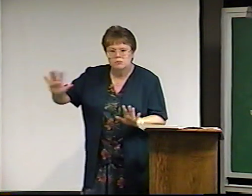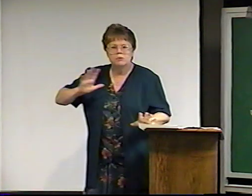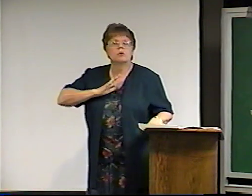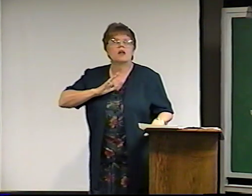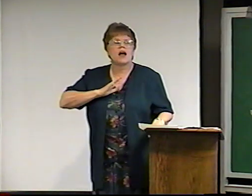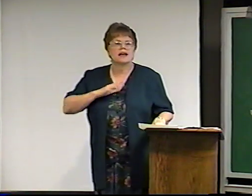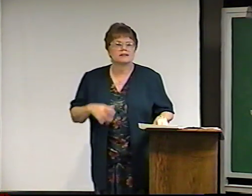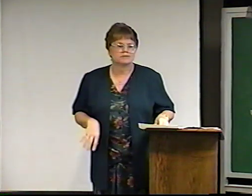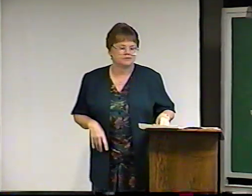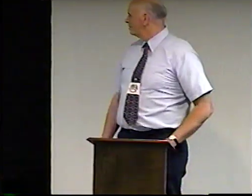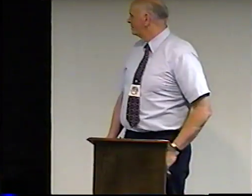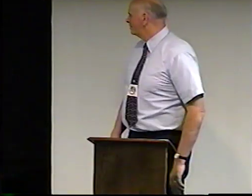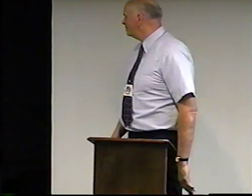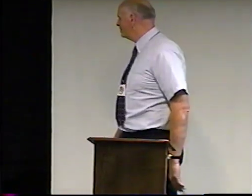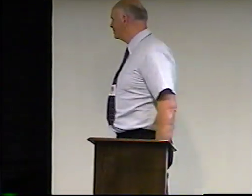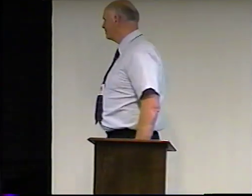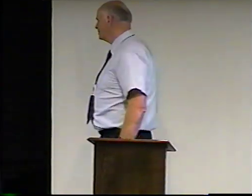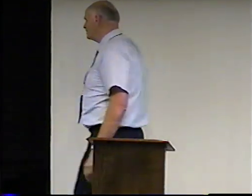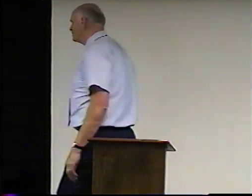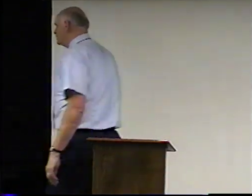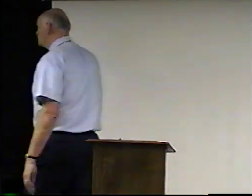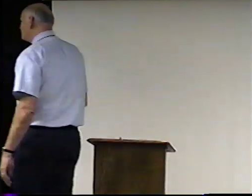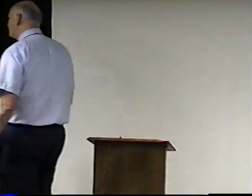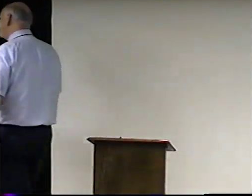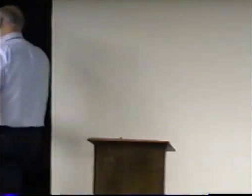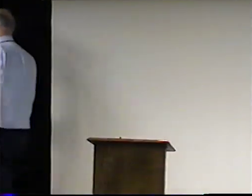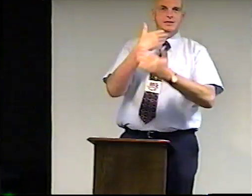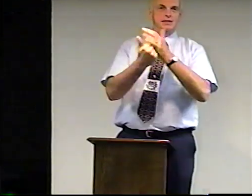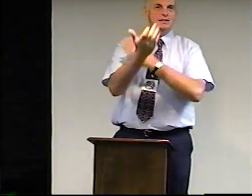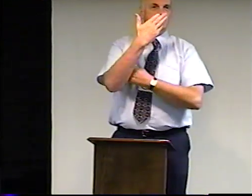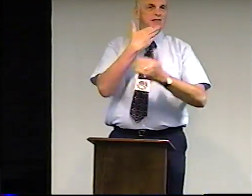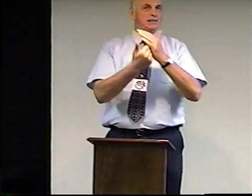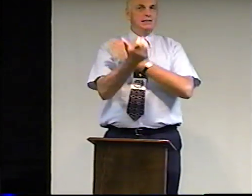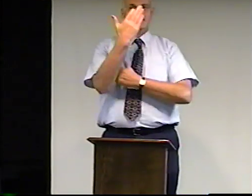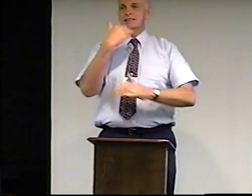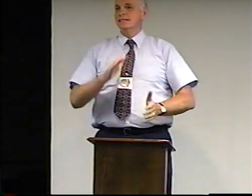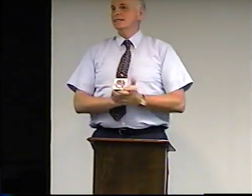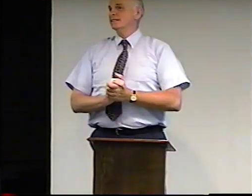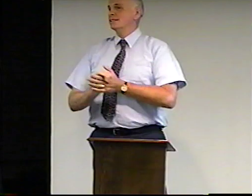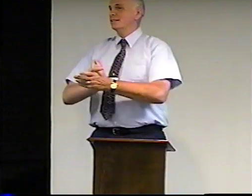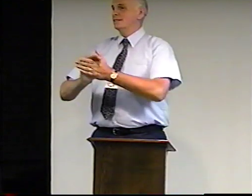You come on. Good, good.